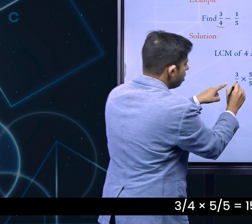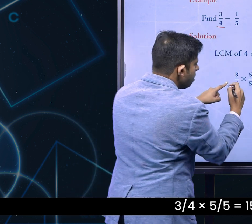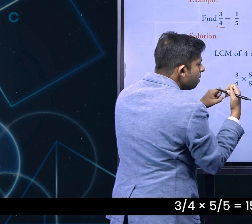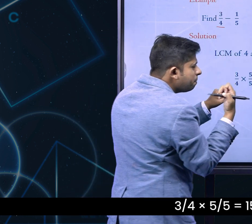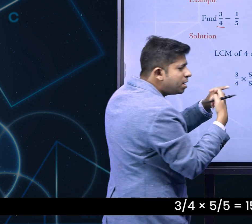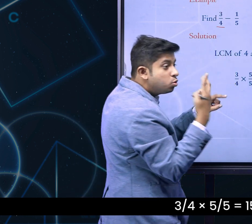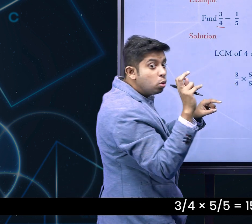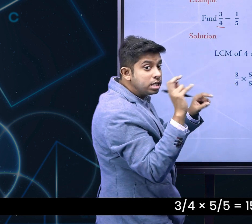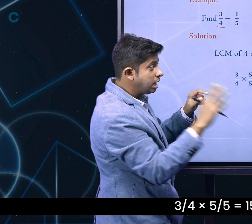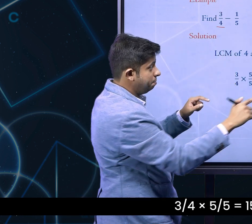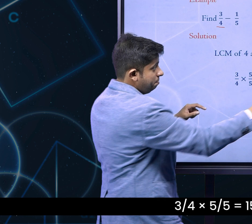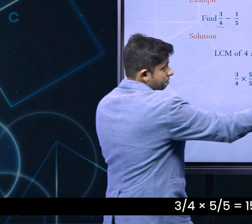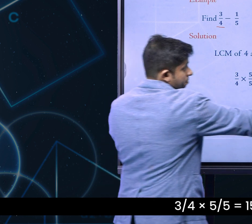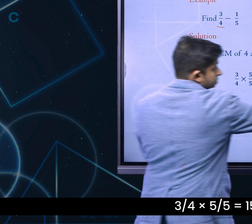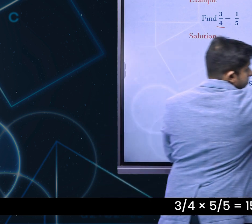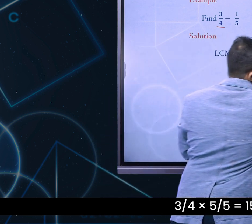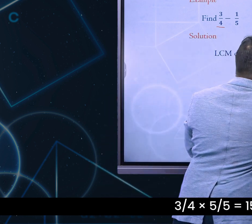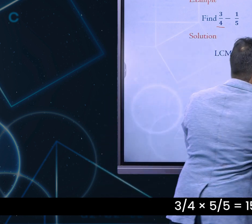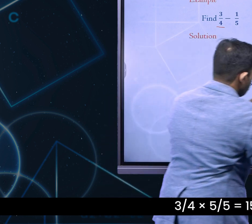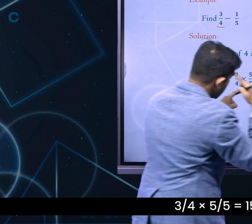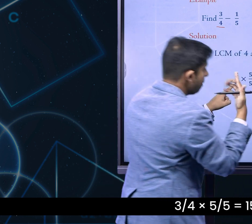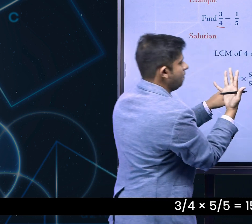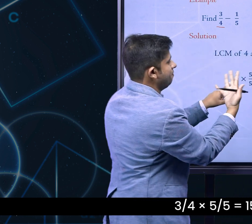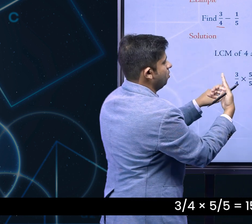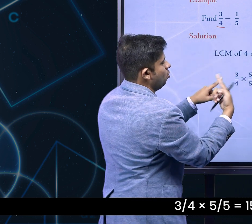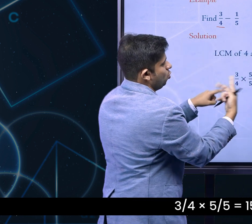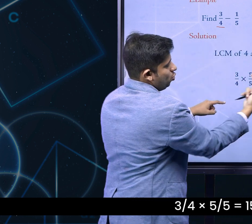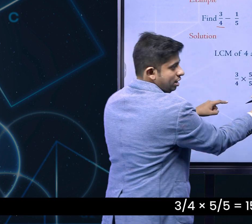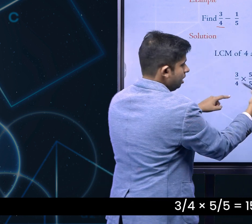into 5 by 5 is equal to 15 by 20.